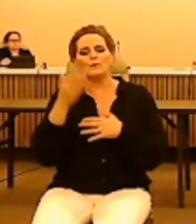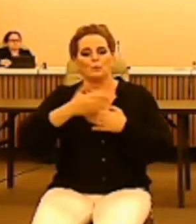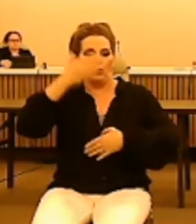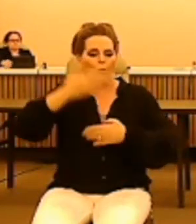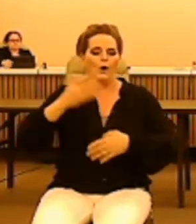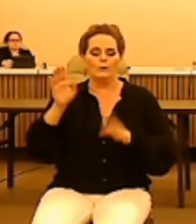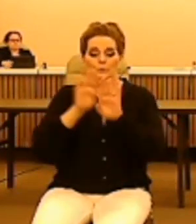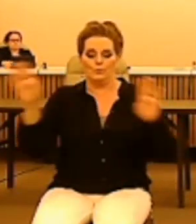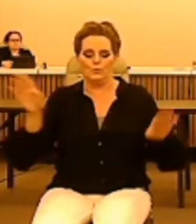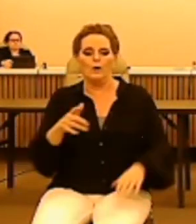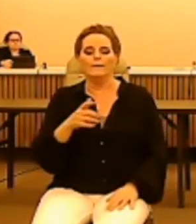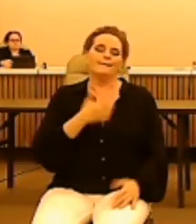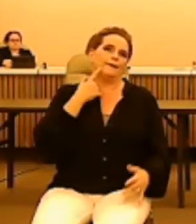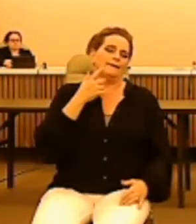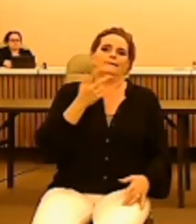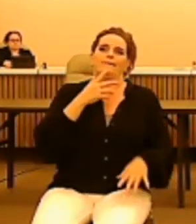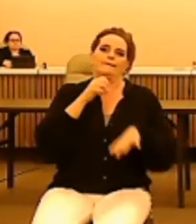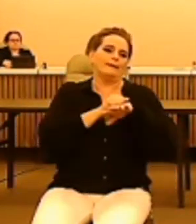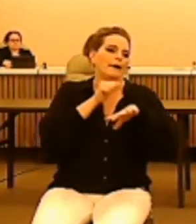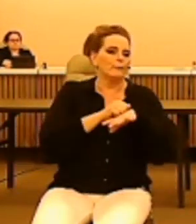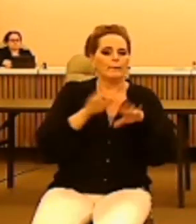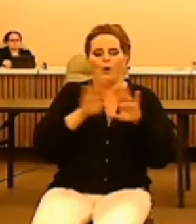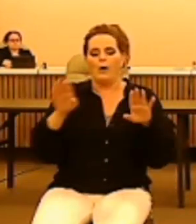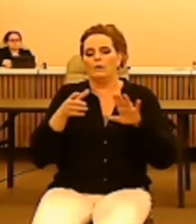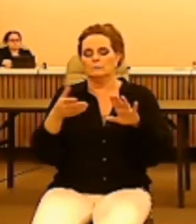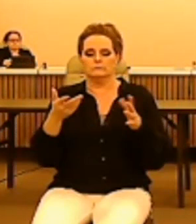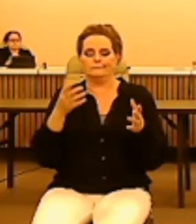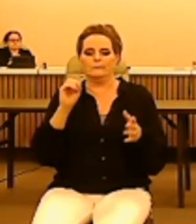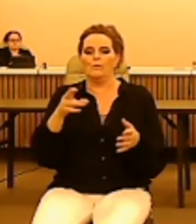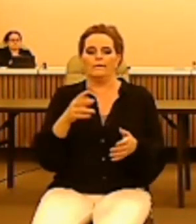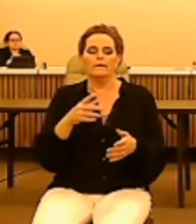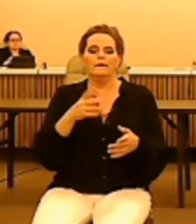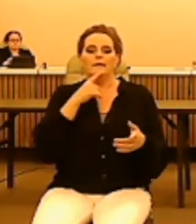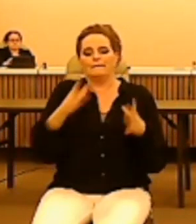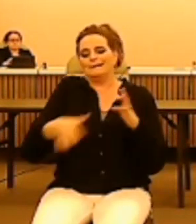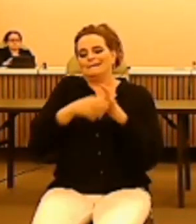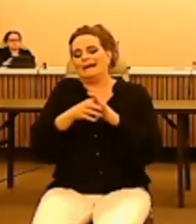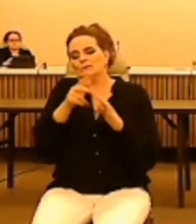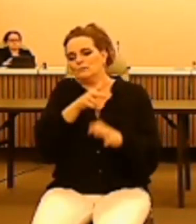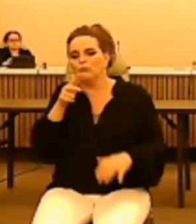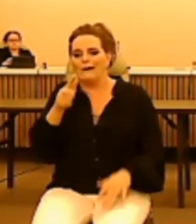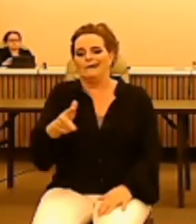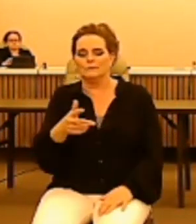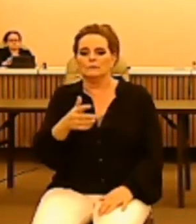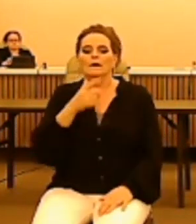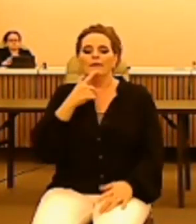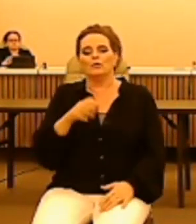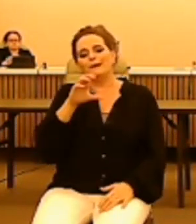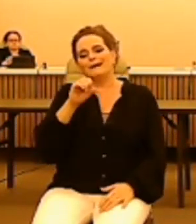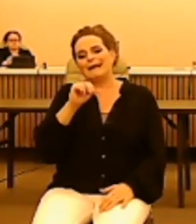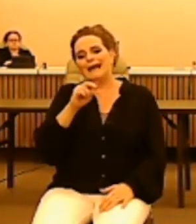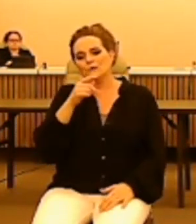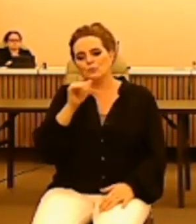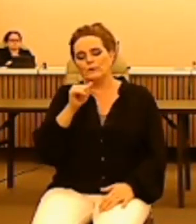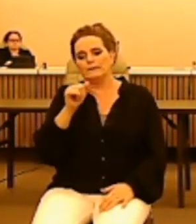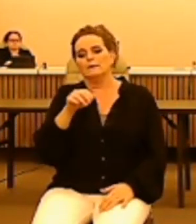instance, a poured concrete wall separating the house, or if it's a detached garage, it would be a conduit out to the attached garage.